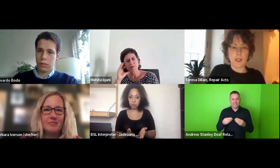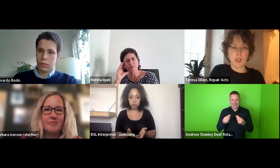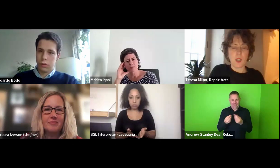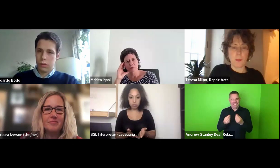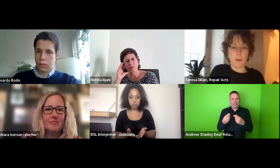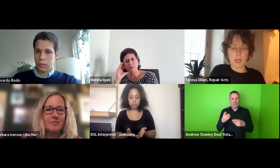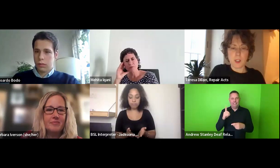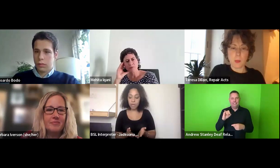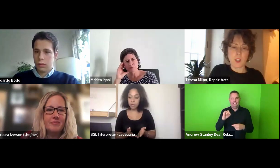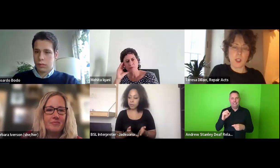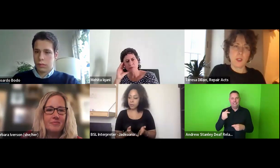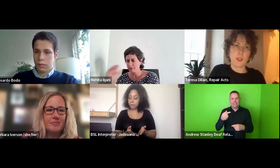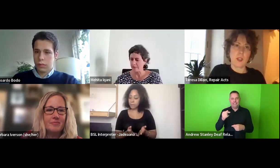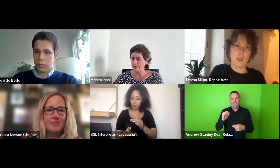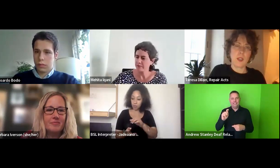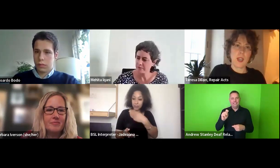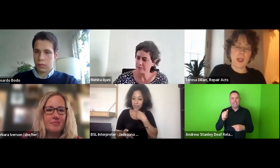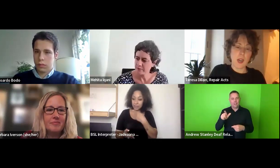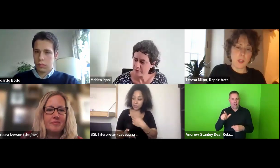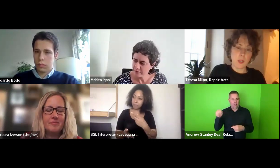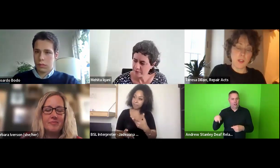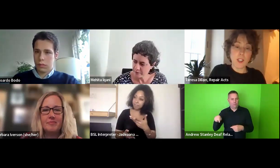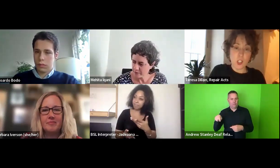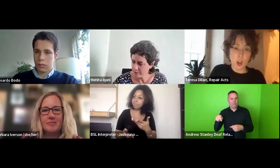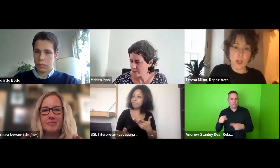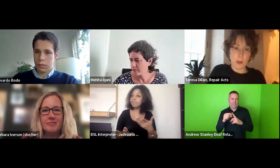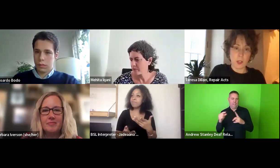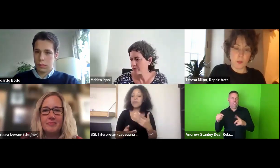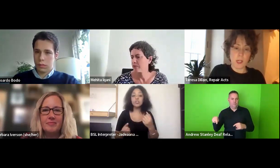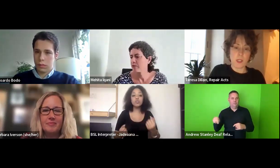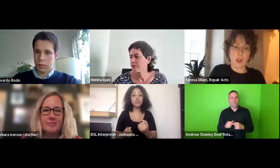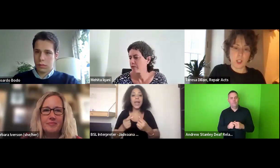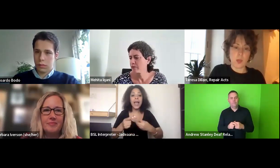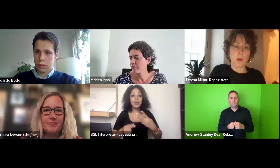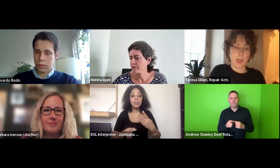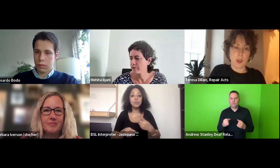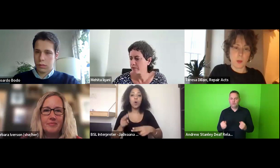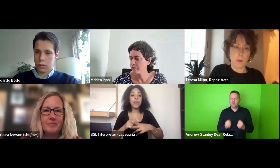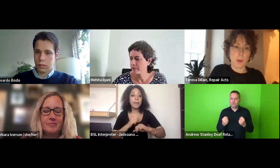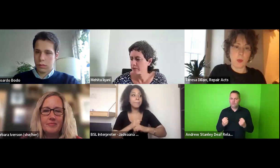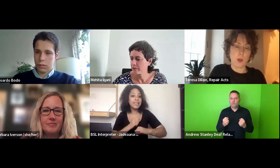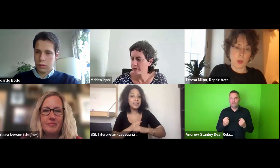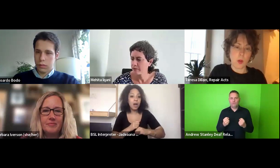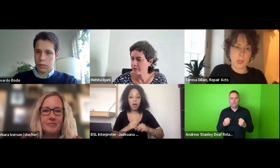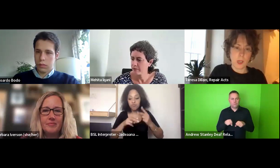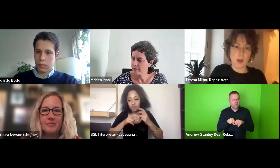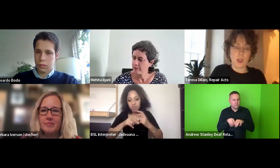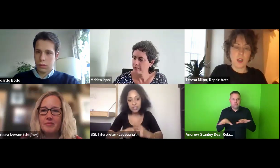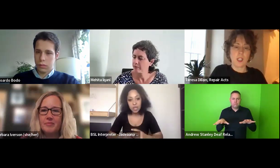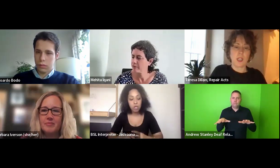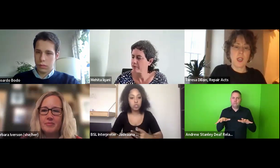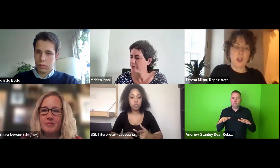some ways been, as you mentioned, a very strong element of media scholarship and media, what people would also call